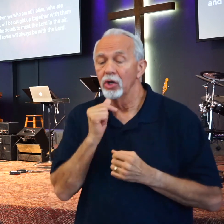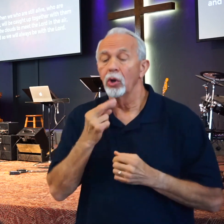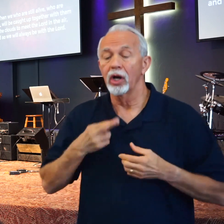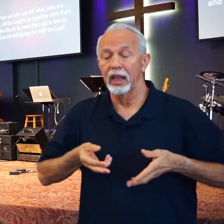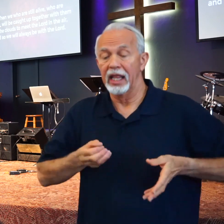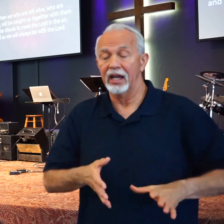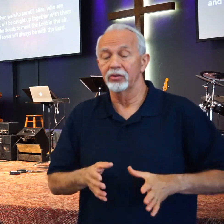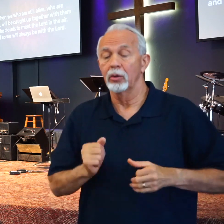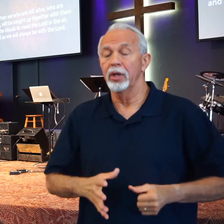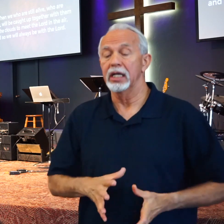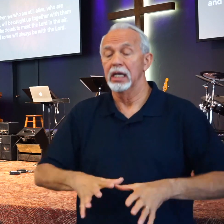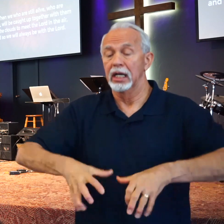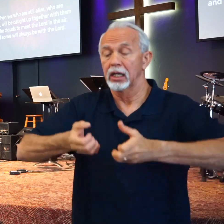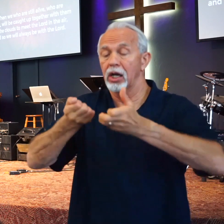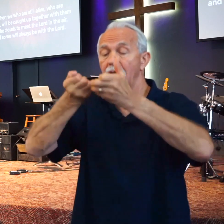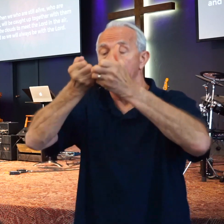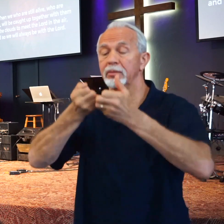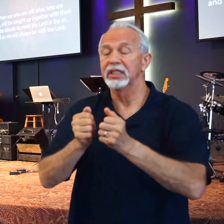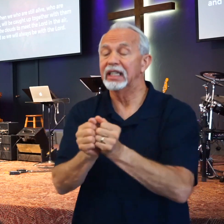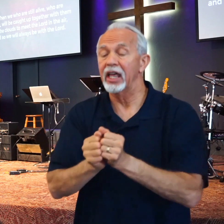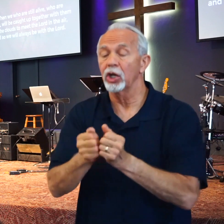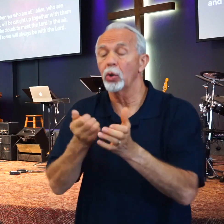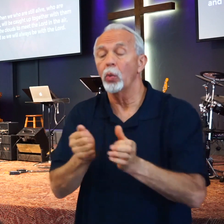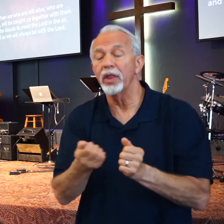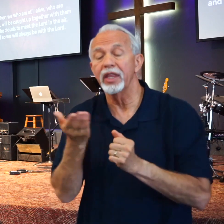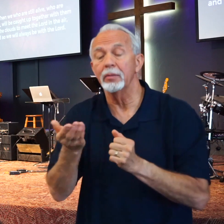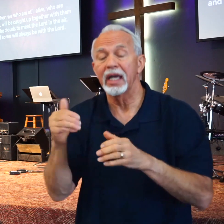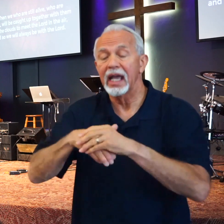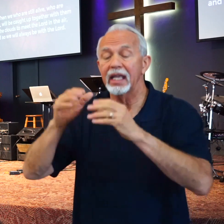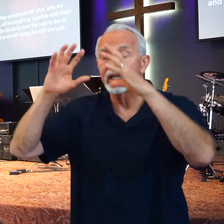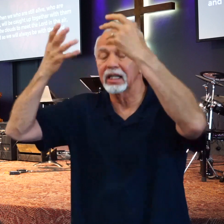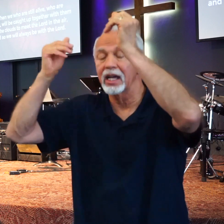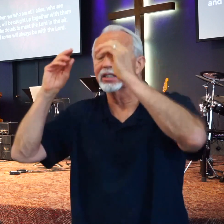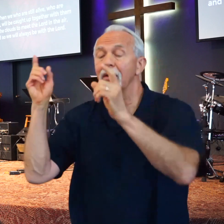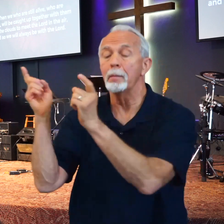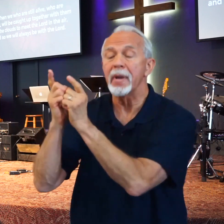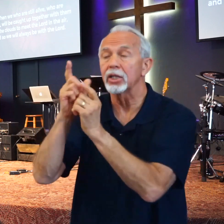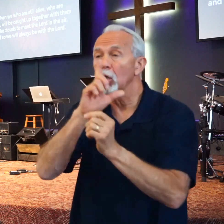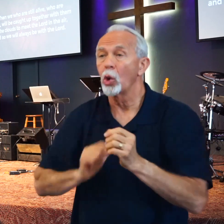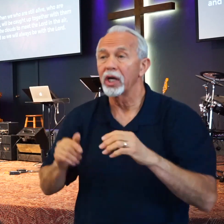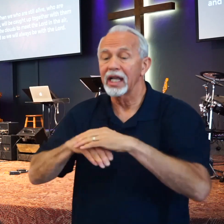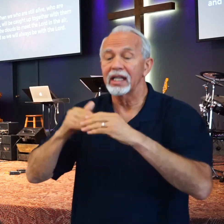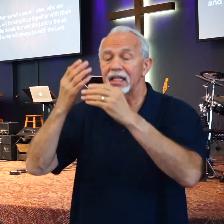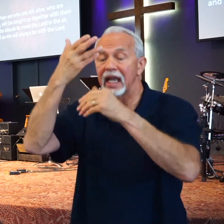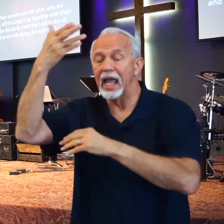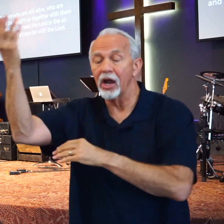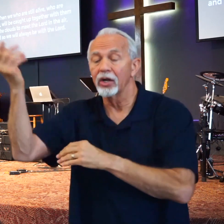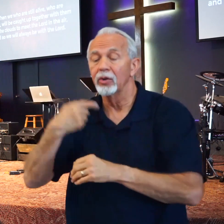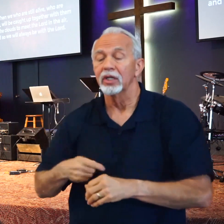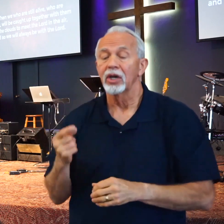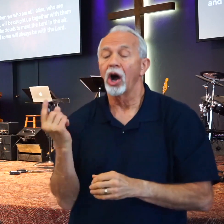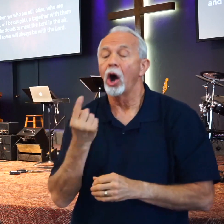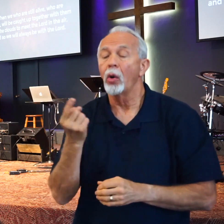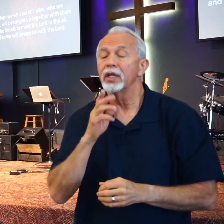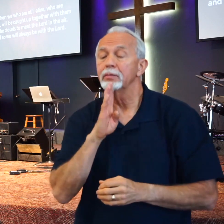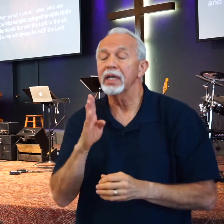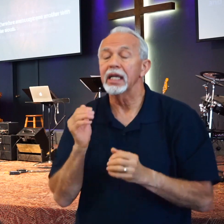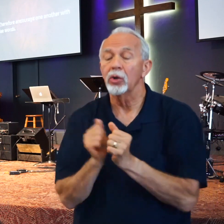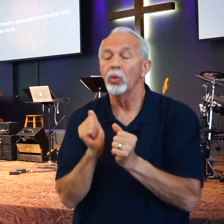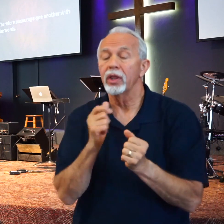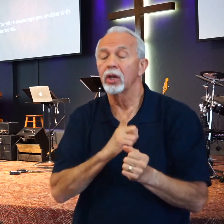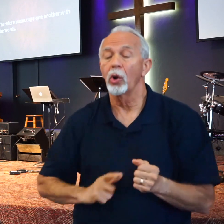left, will be caught up together with them in the clouds to meet the Lord in the air, and so we will always be with the